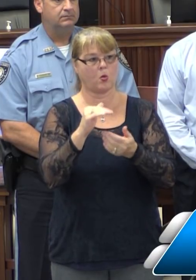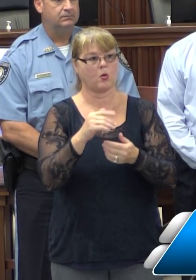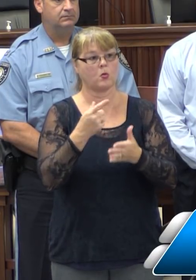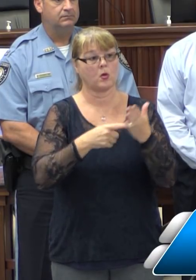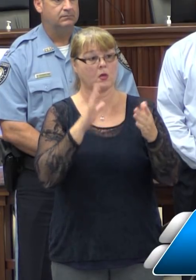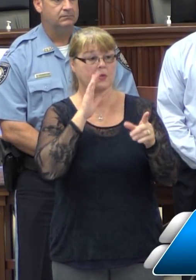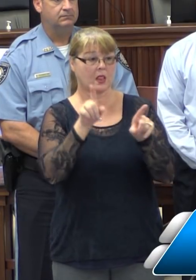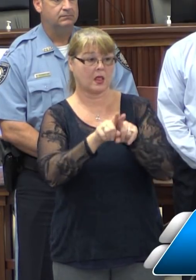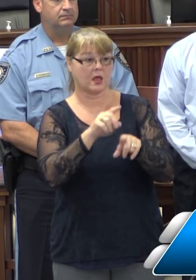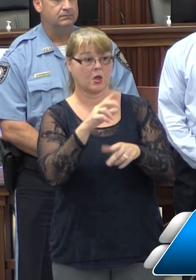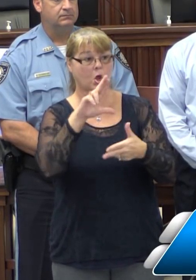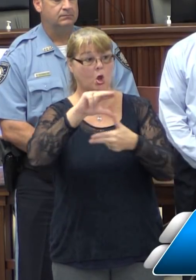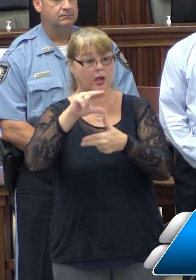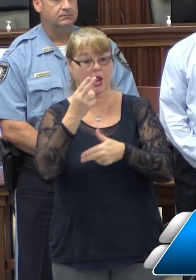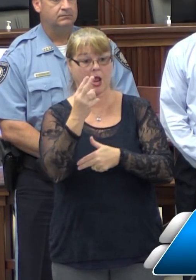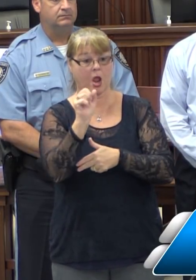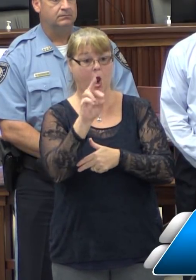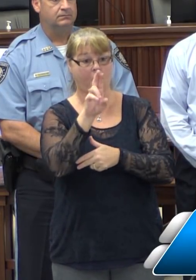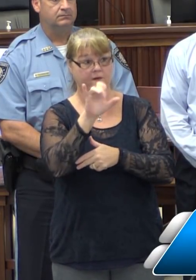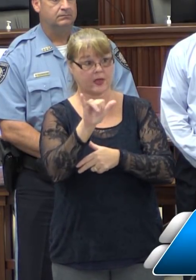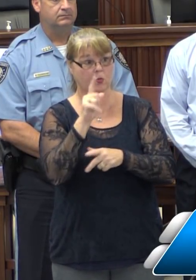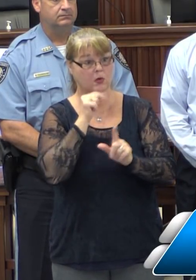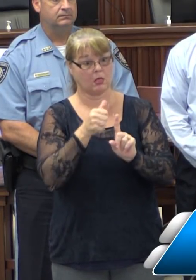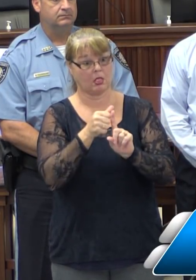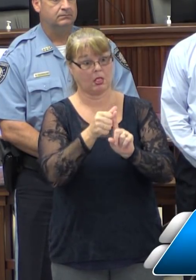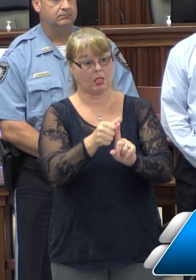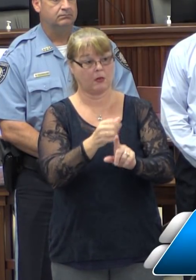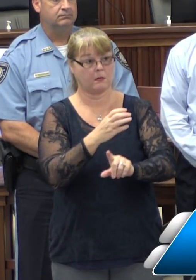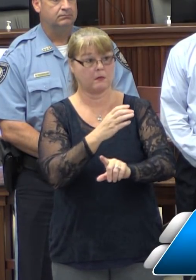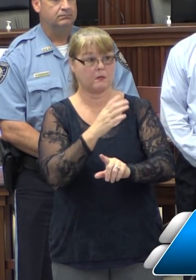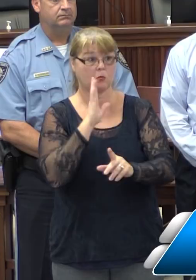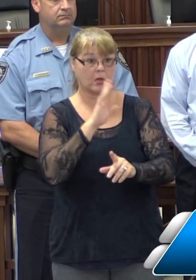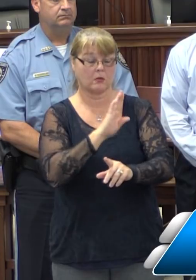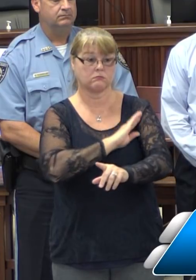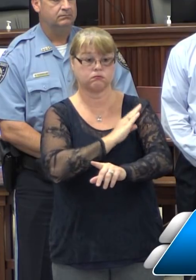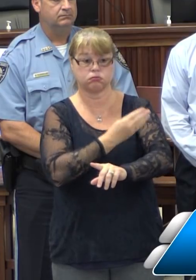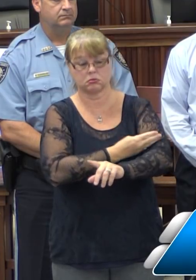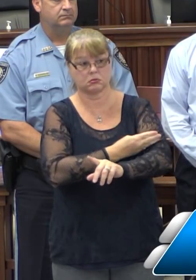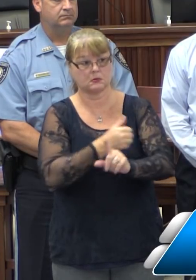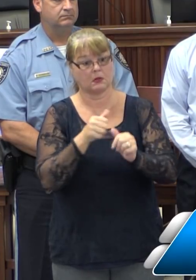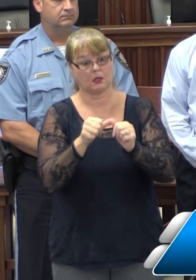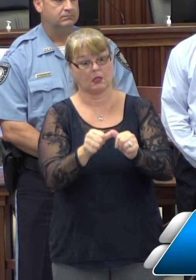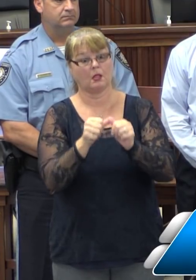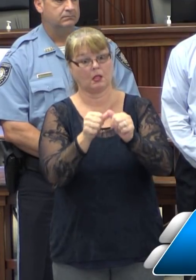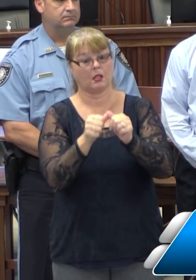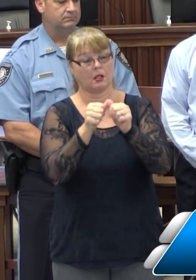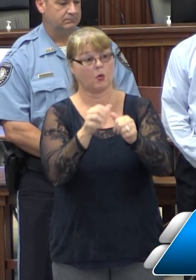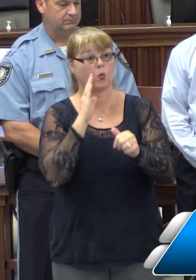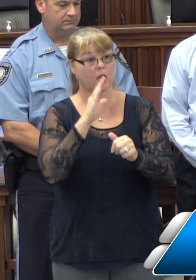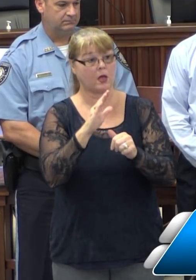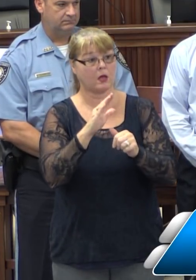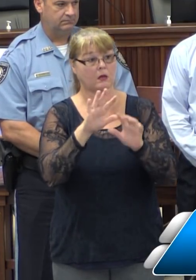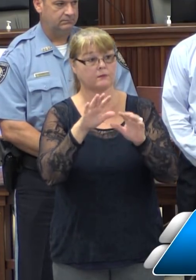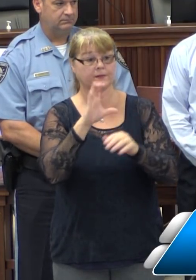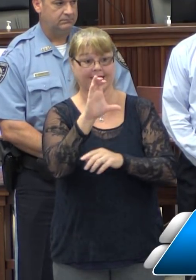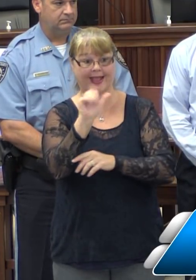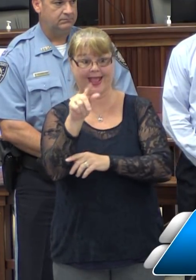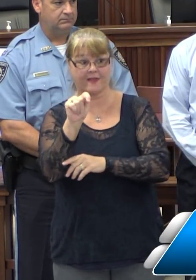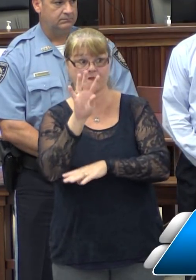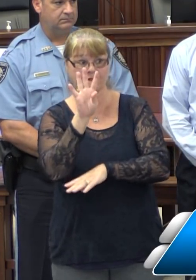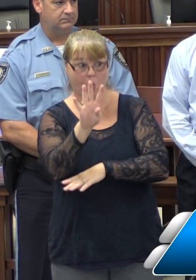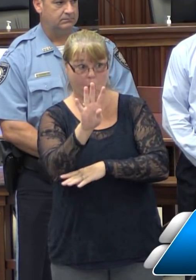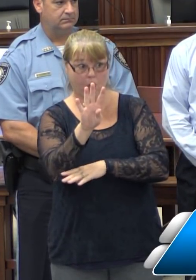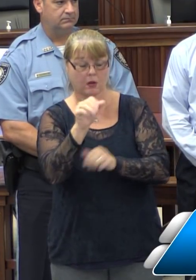Hurricane Harvey, where it could get on land and just stay powerful for who knows how long? Well, it is projected to stay a Category 4 hurricane until it